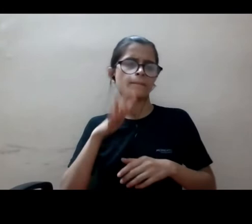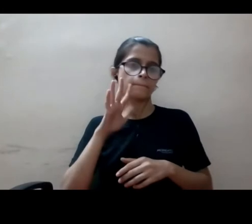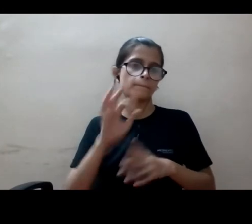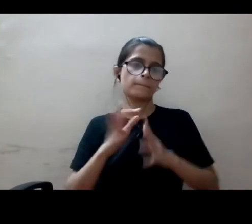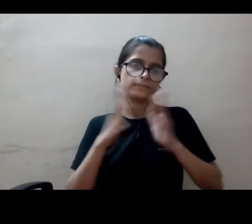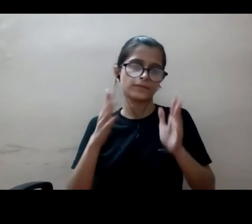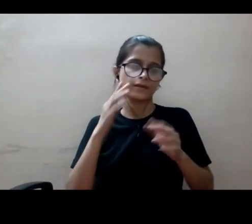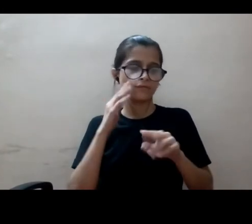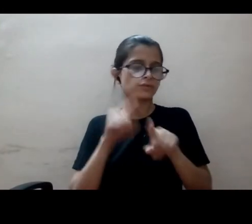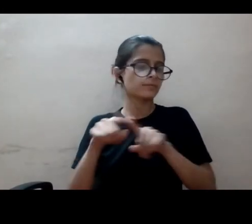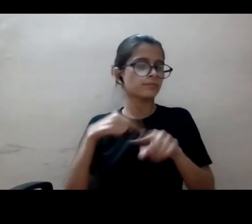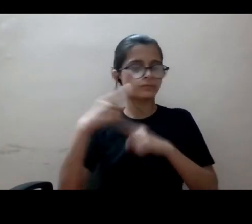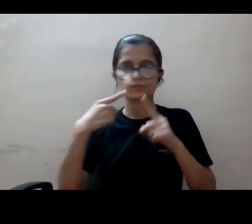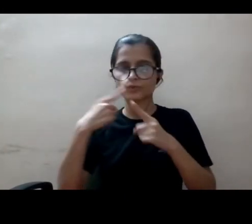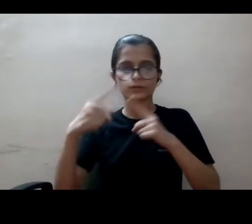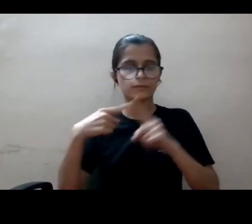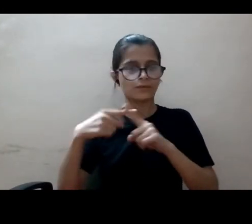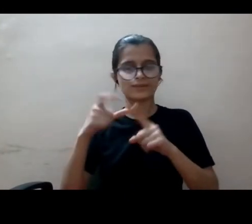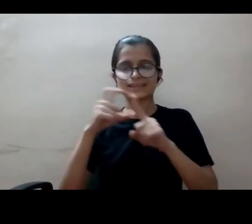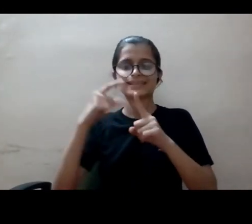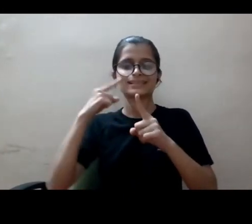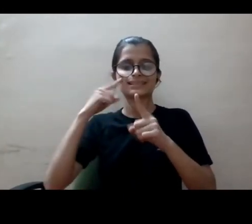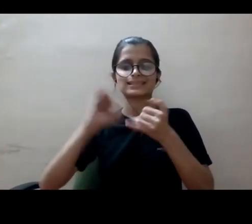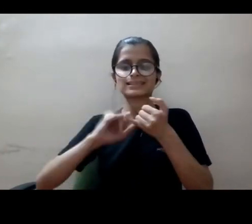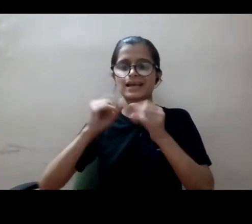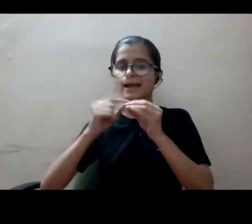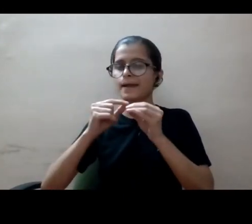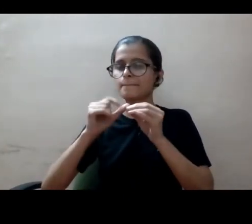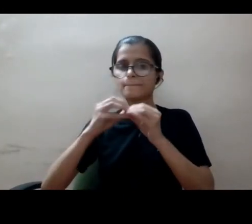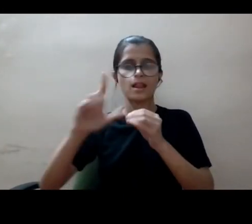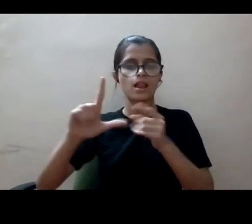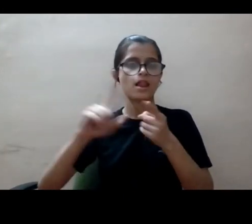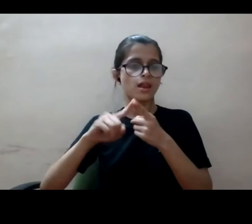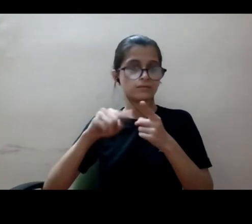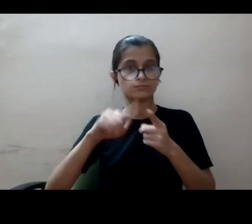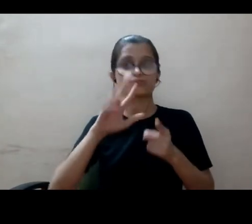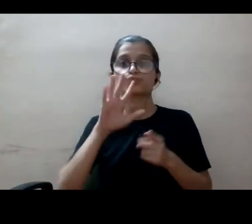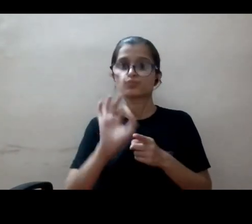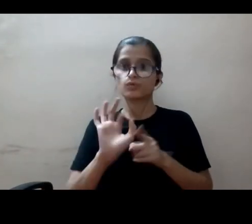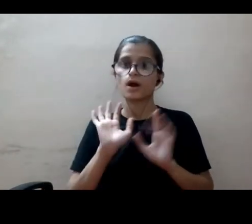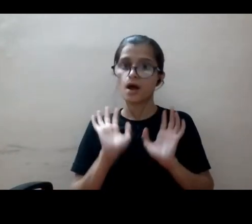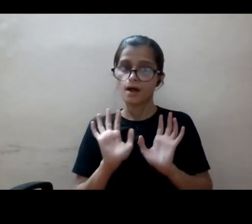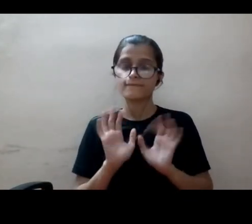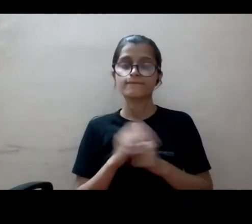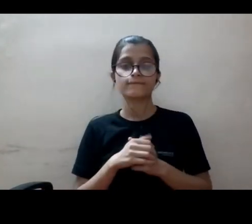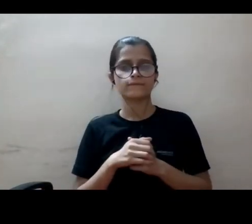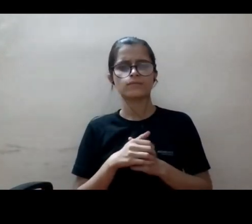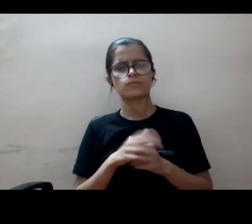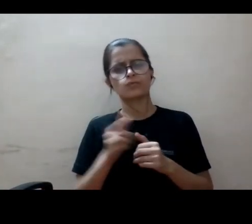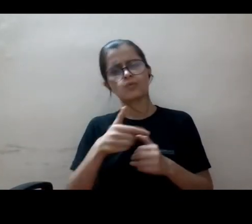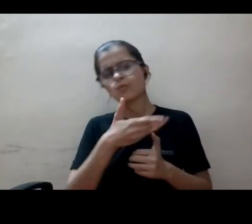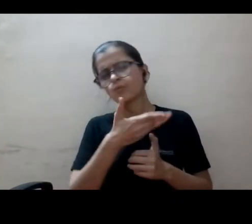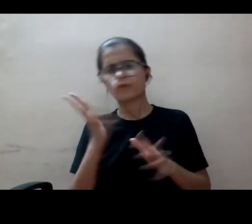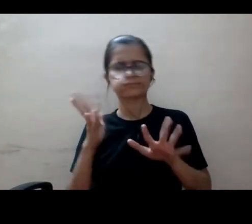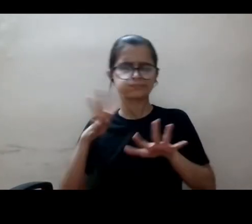about the disabled really matters. And this is true across all